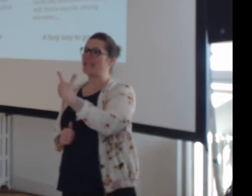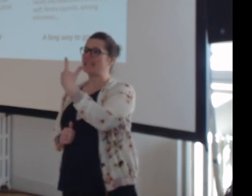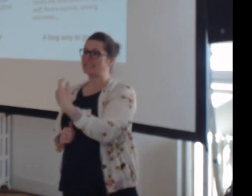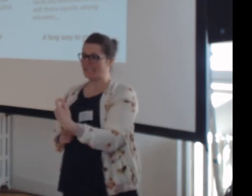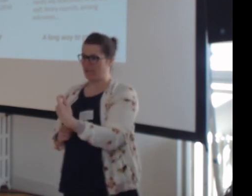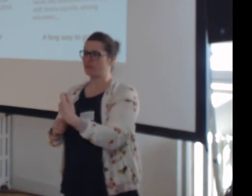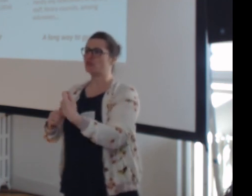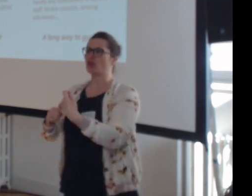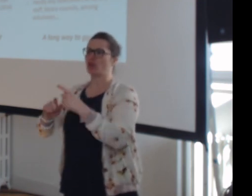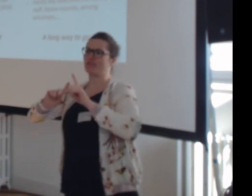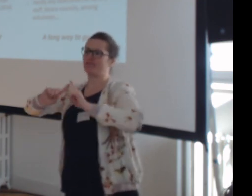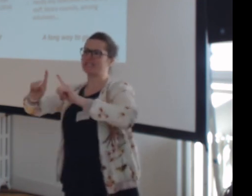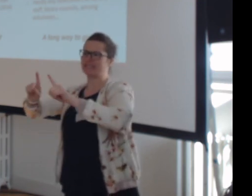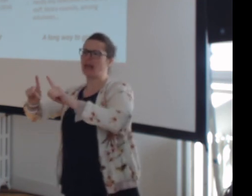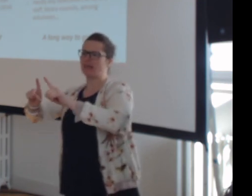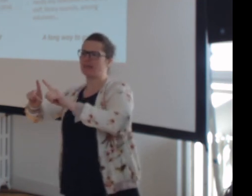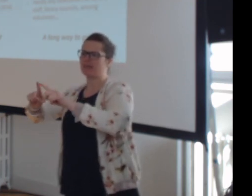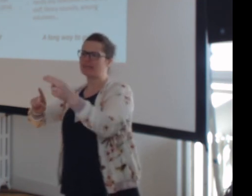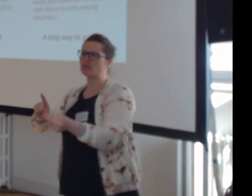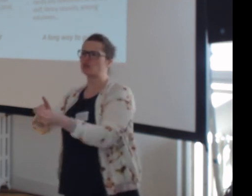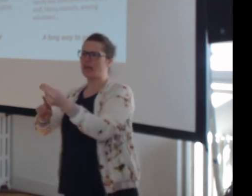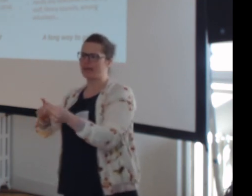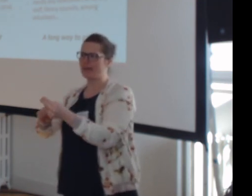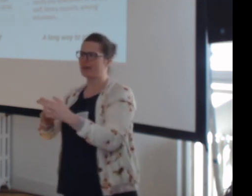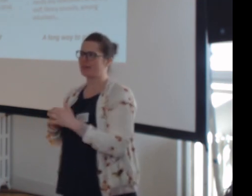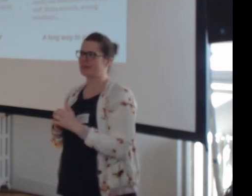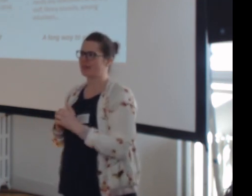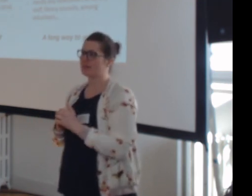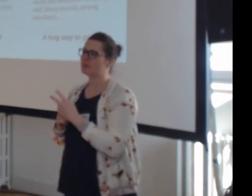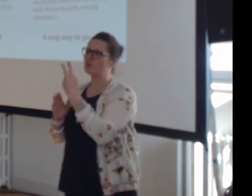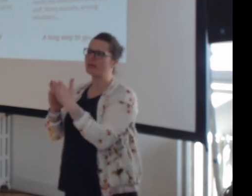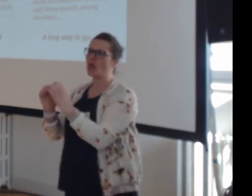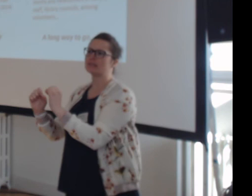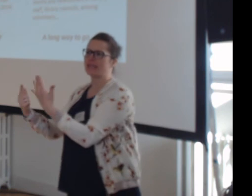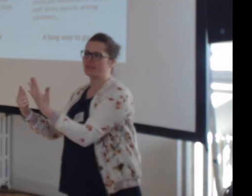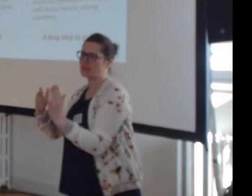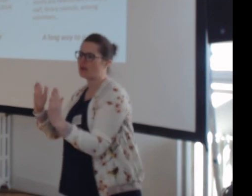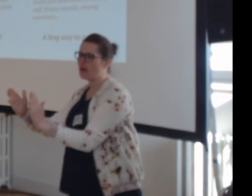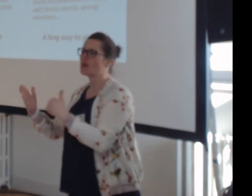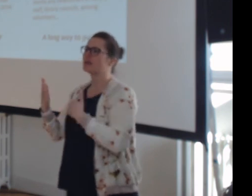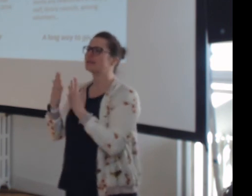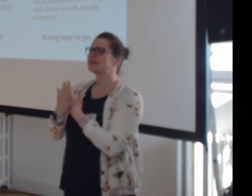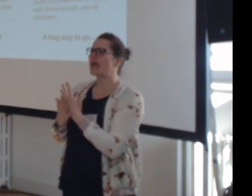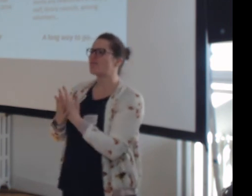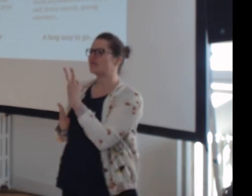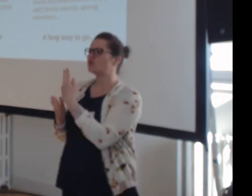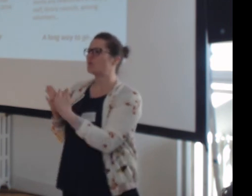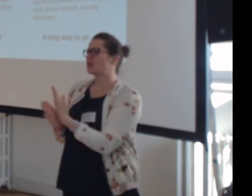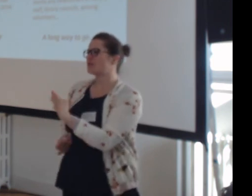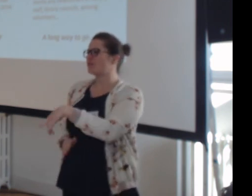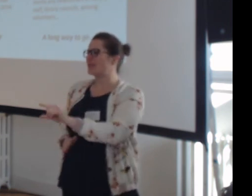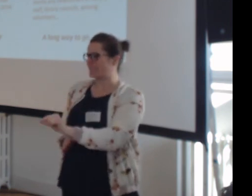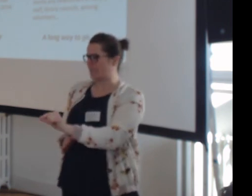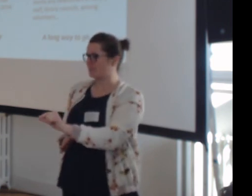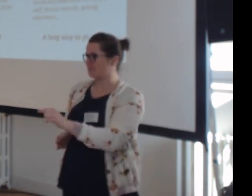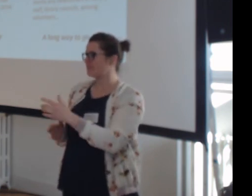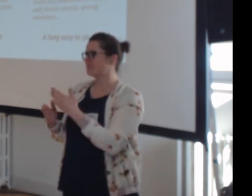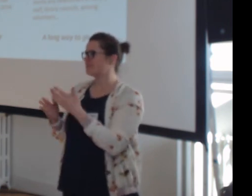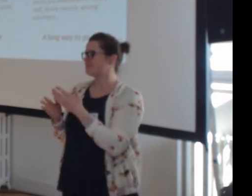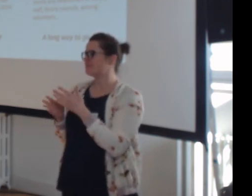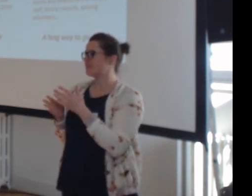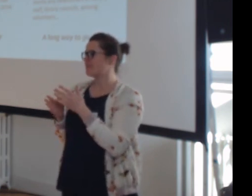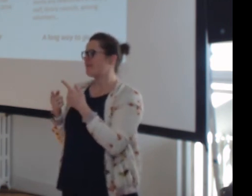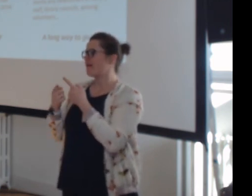179 different nationalities, which is again 2017, and then a figure from 2014. I couldn't find